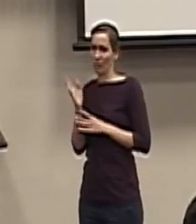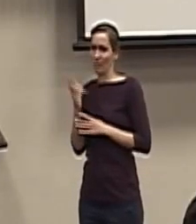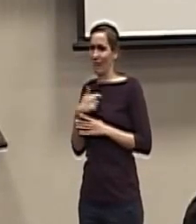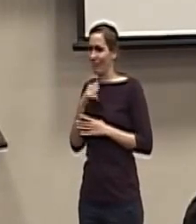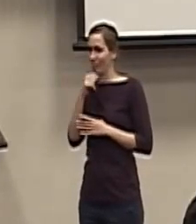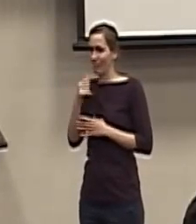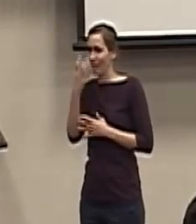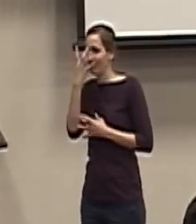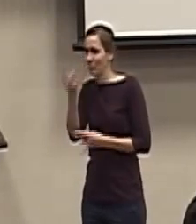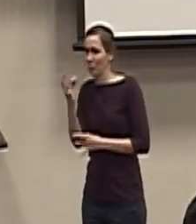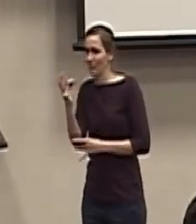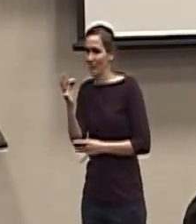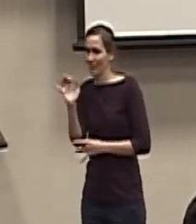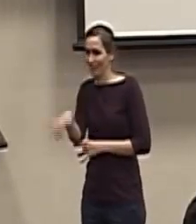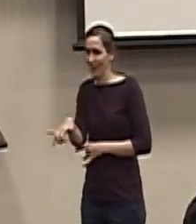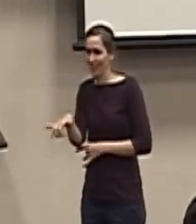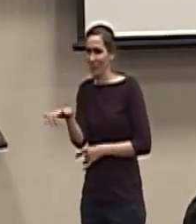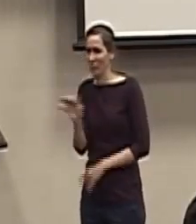Look at verse 28.